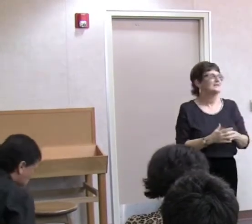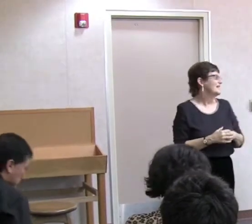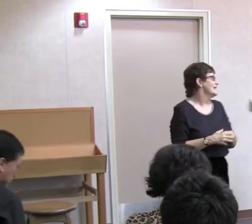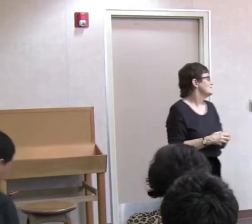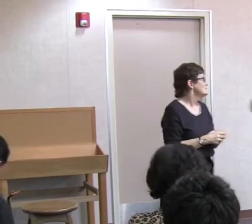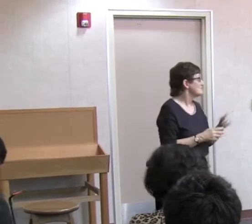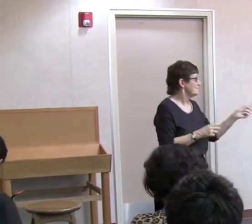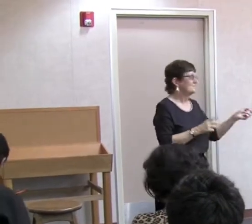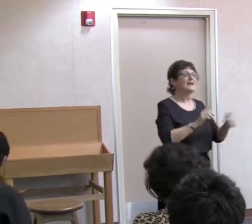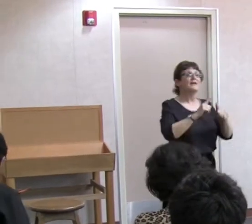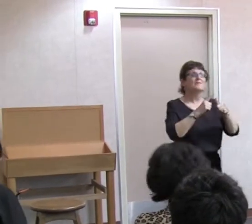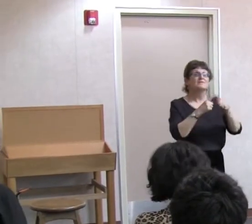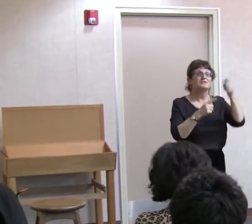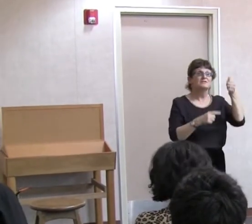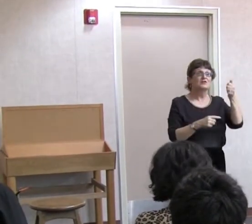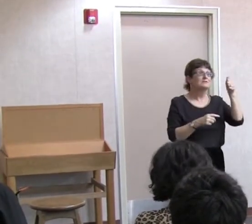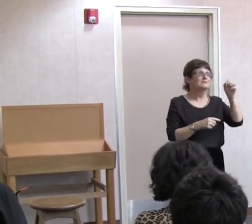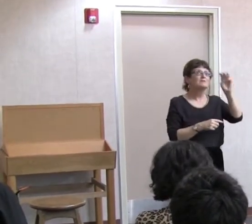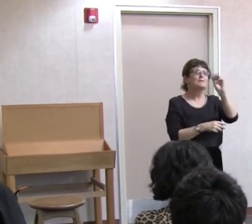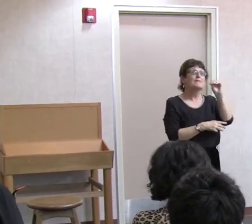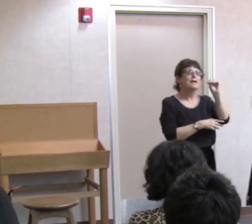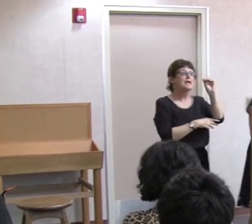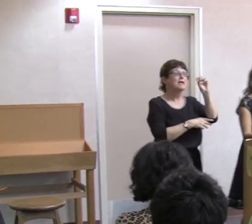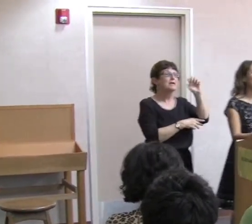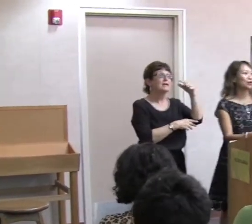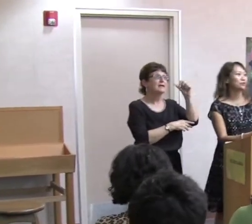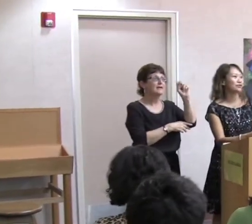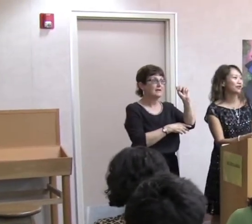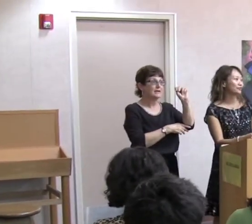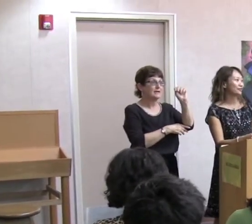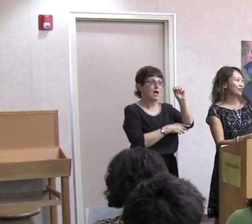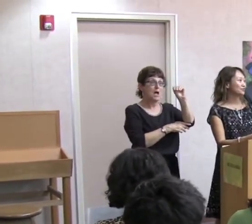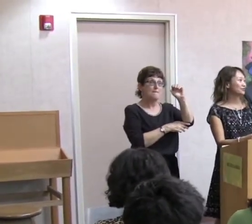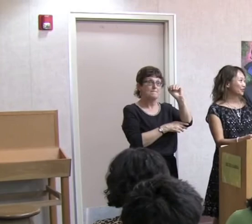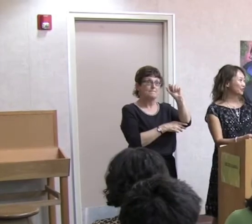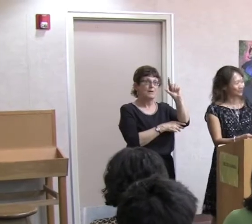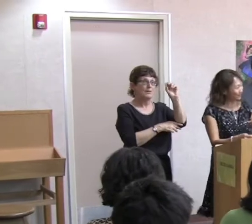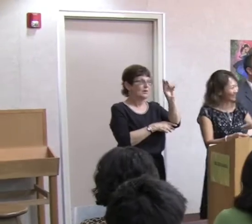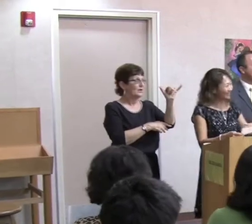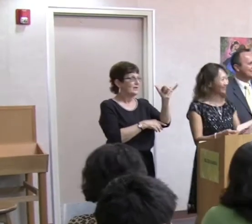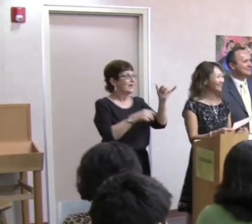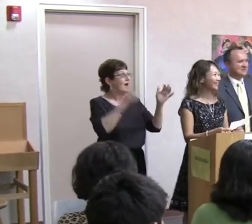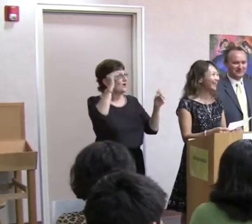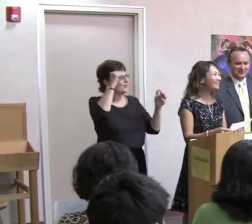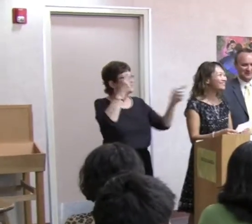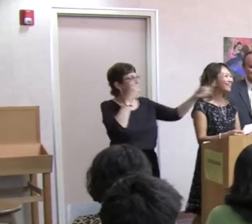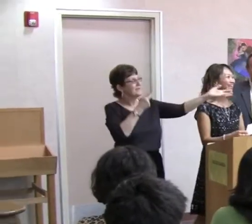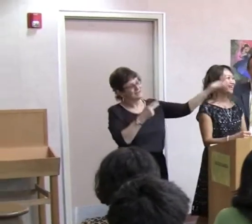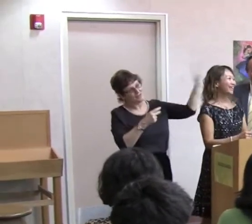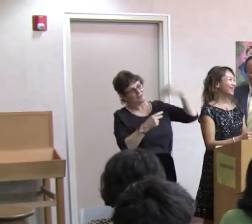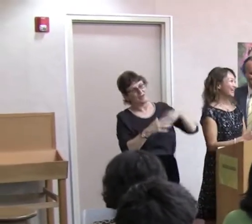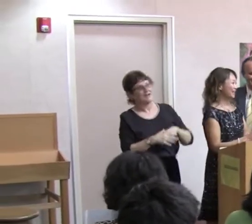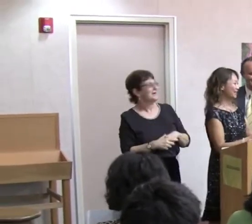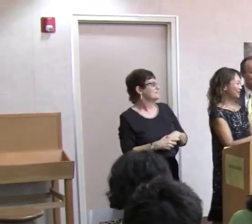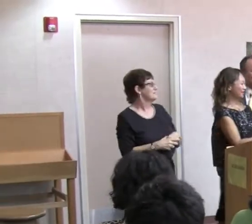First scholarship goes to Megan Meloney, and I hope everyone got to enjoy your work, Megan.